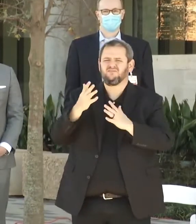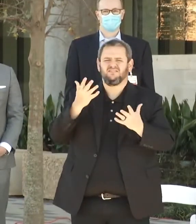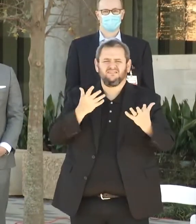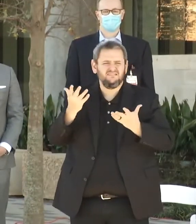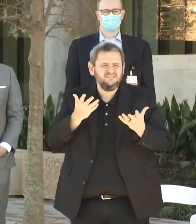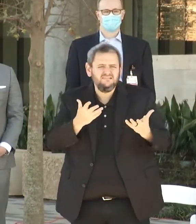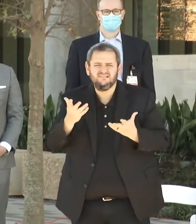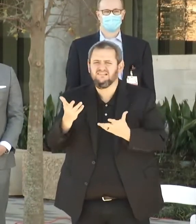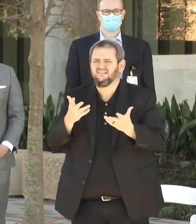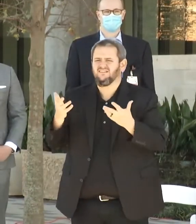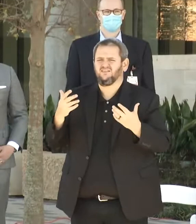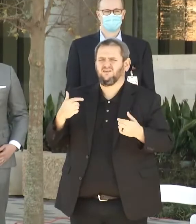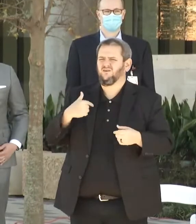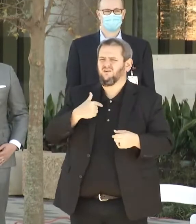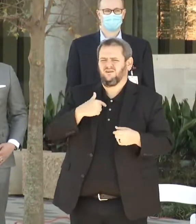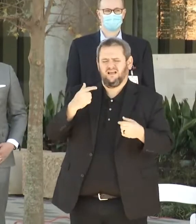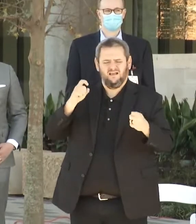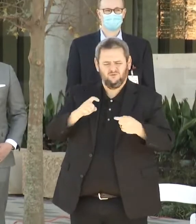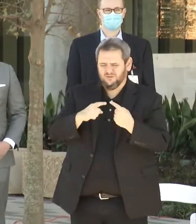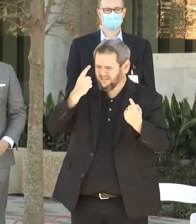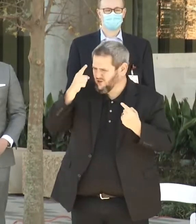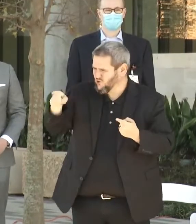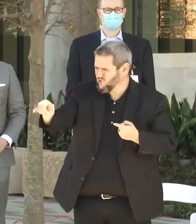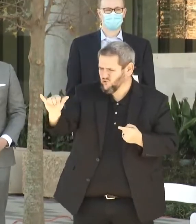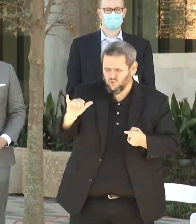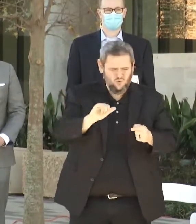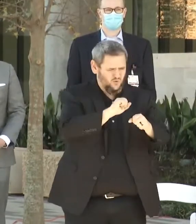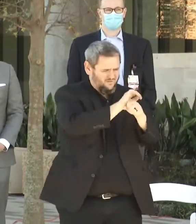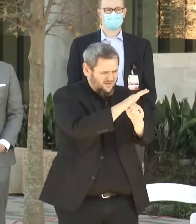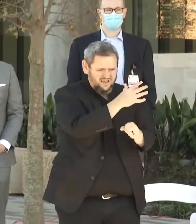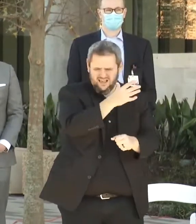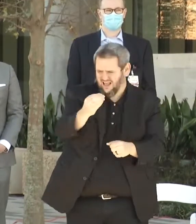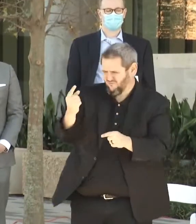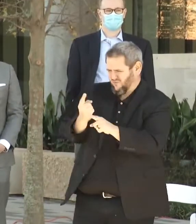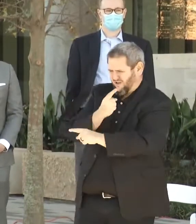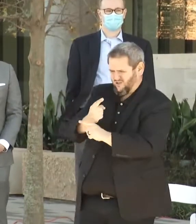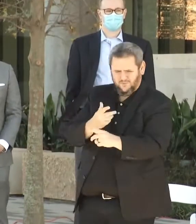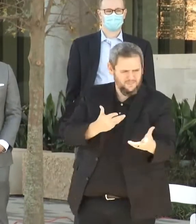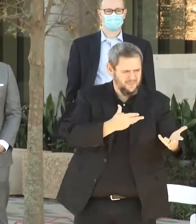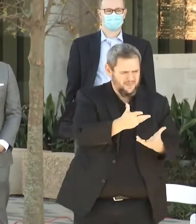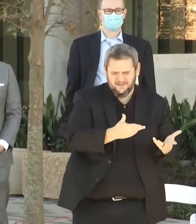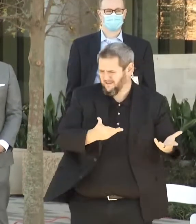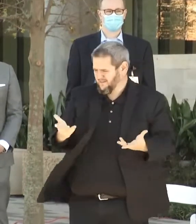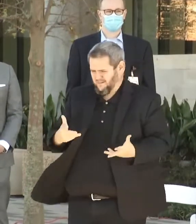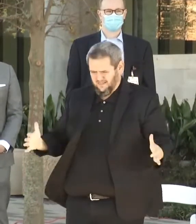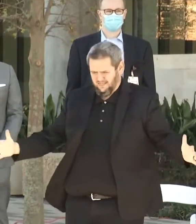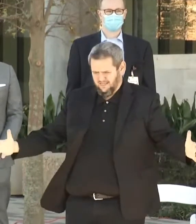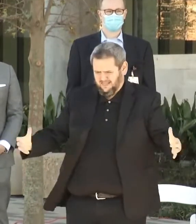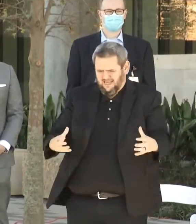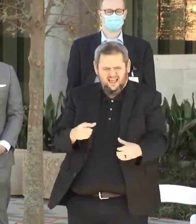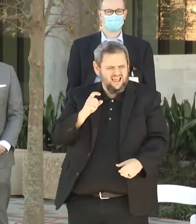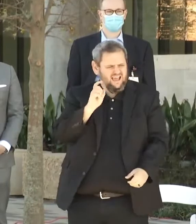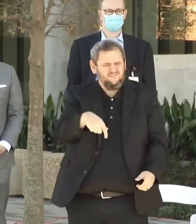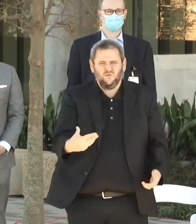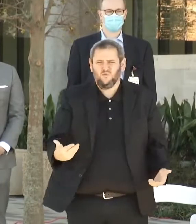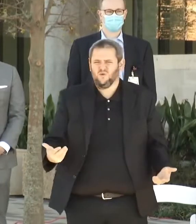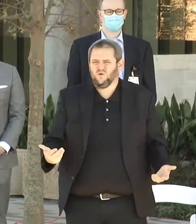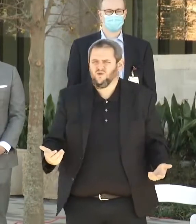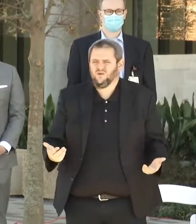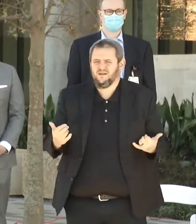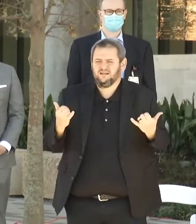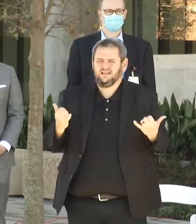So this is normally when I get on my soapbox and I would start talking about the community, how they need to do their part. I'm going to let this to Dr. Watson in a little